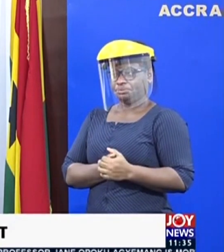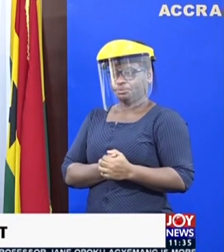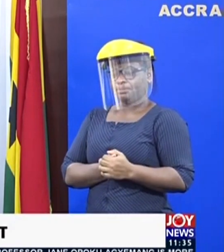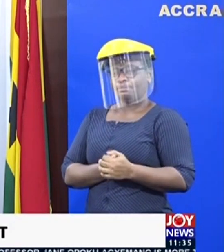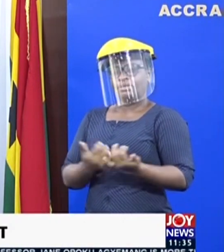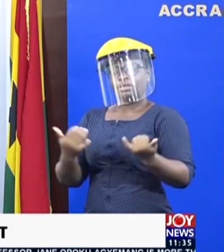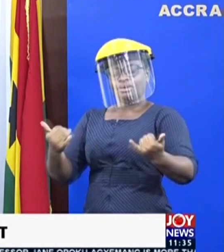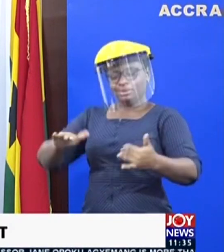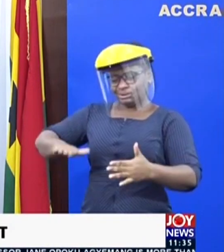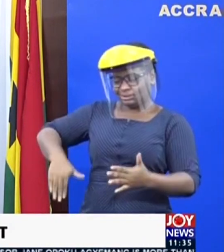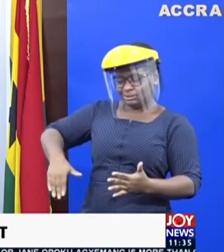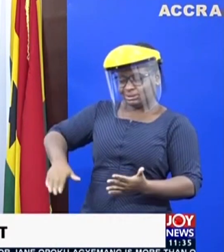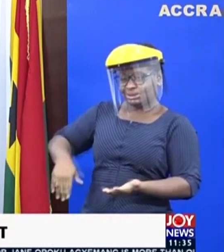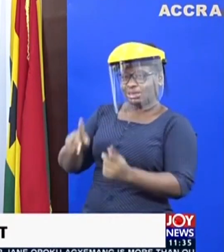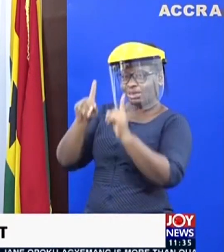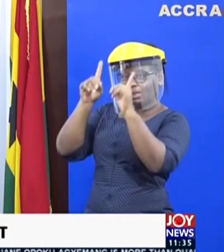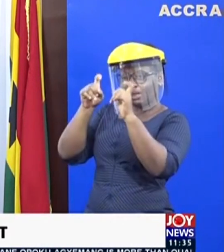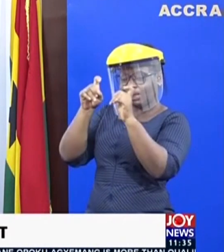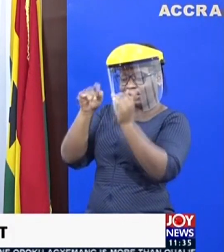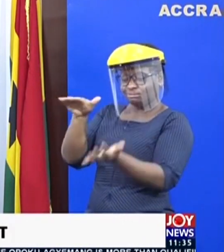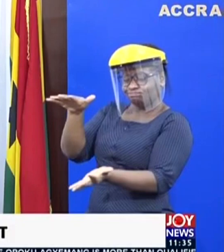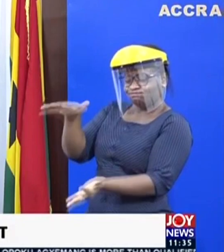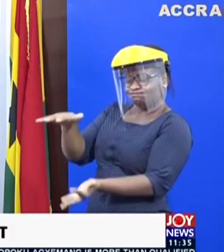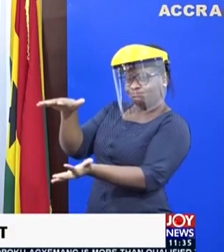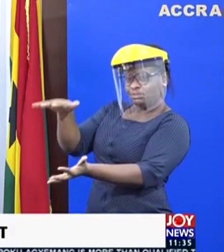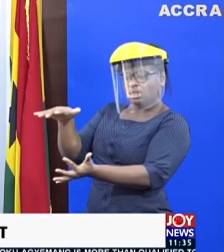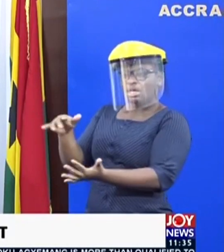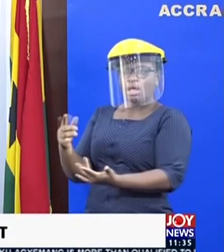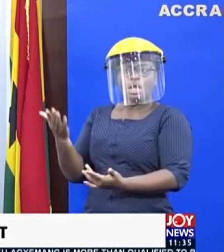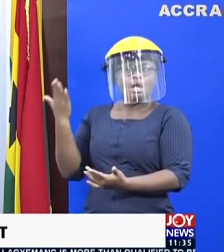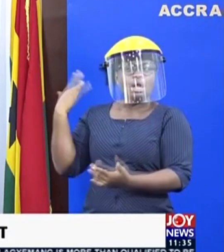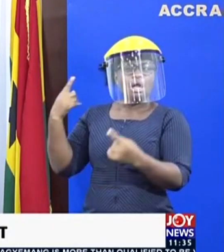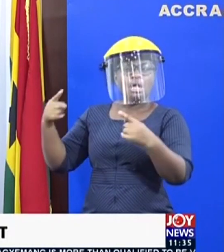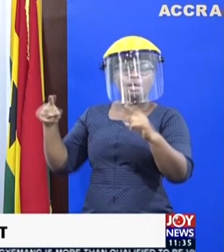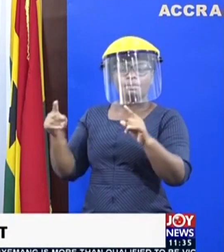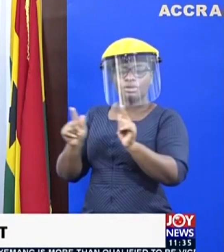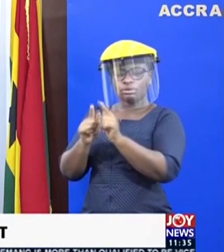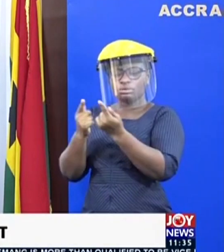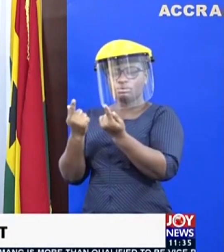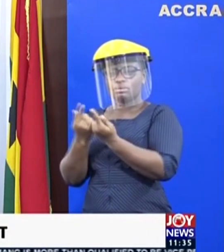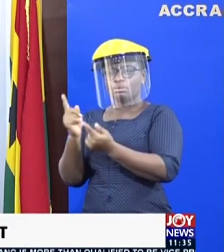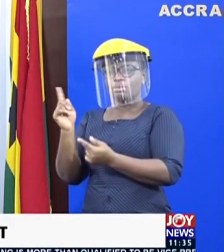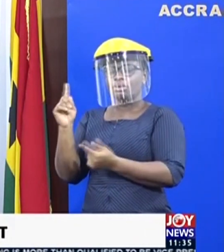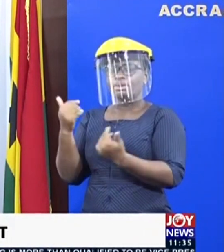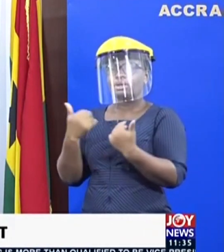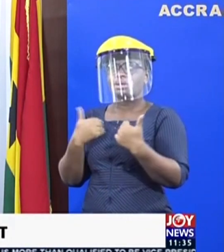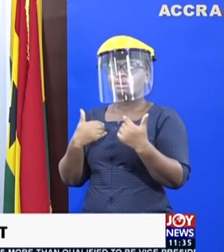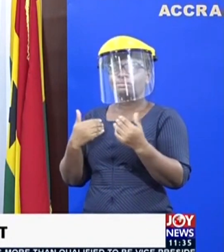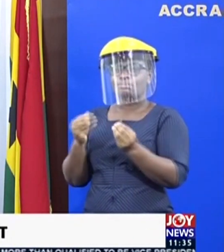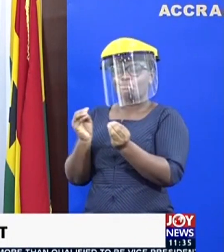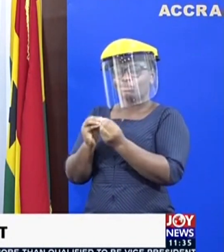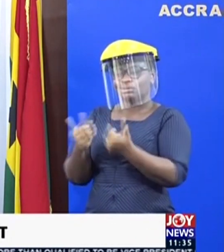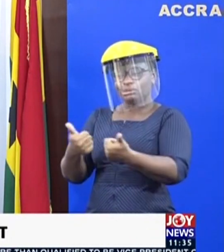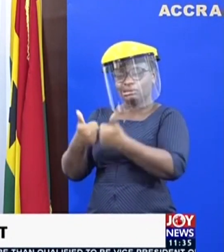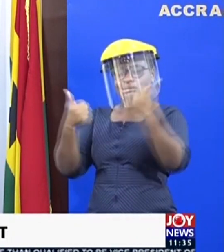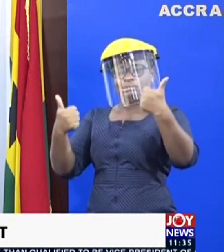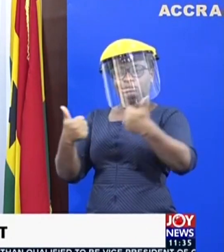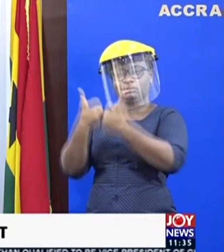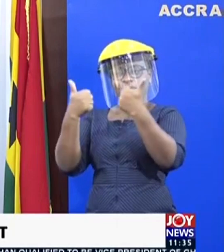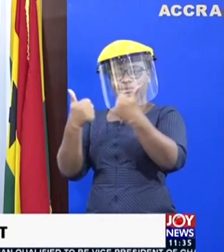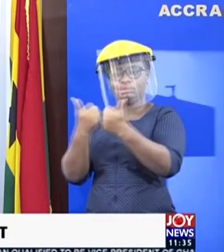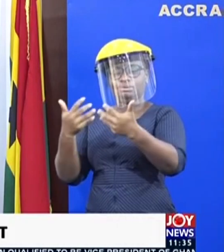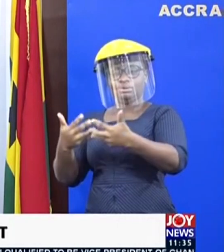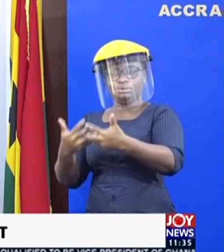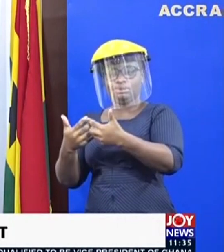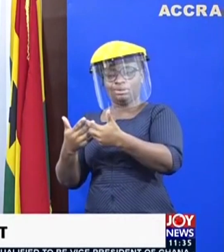The delay in testing the quarantine, I think that happened in the group where we had significant challenge with reagents because